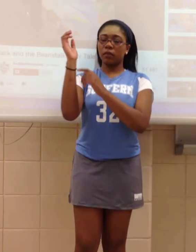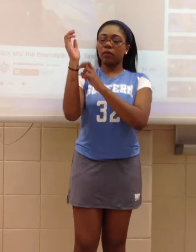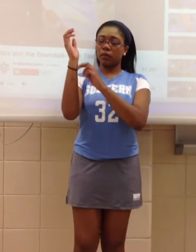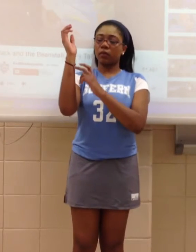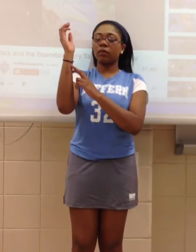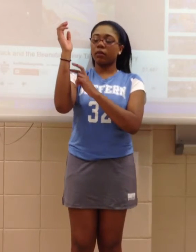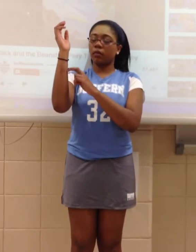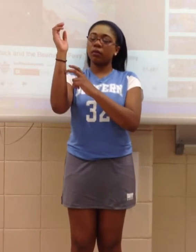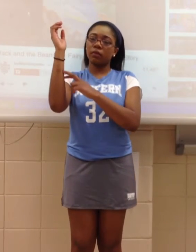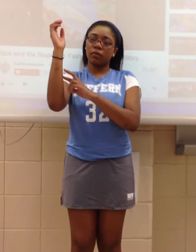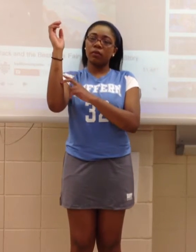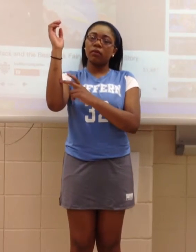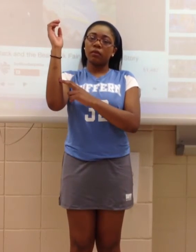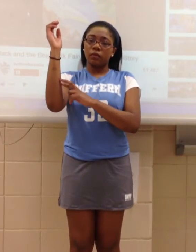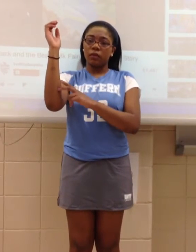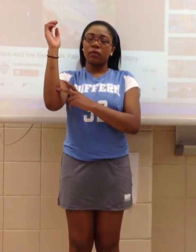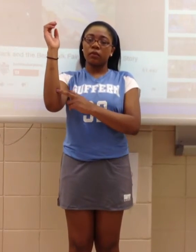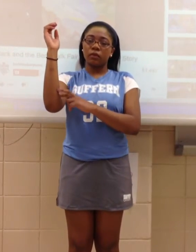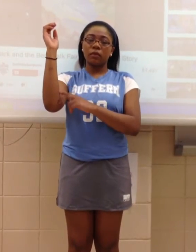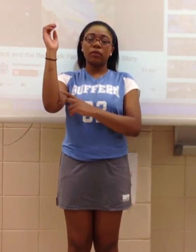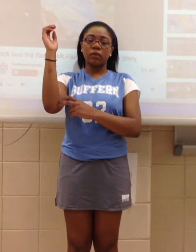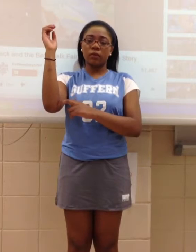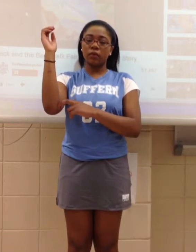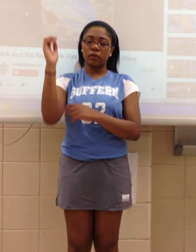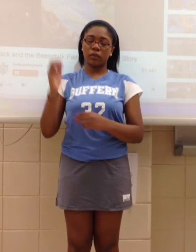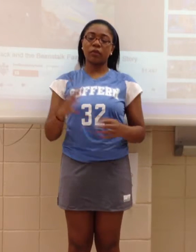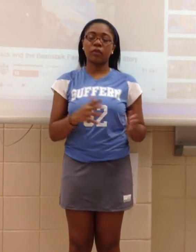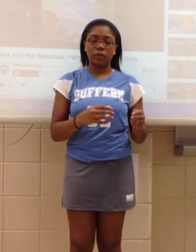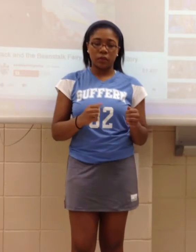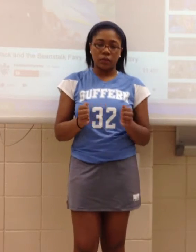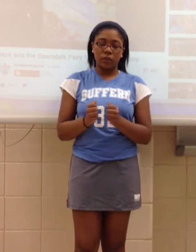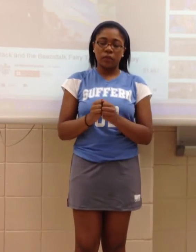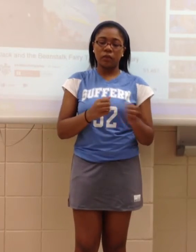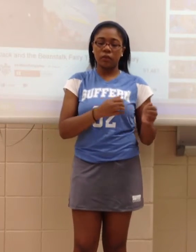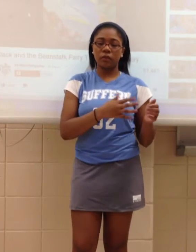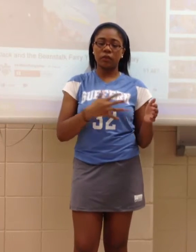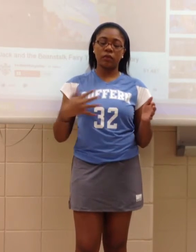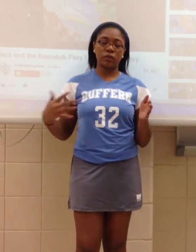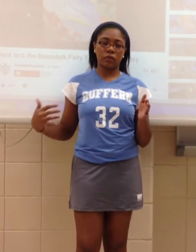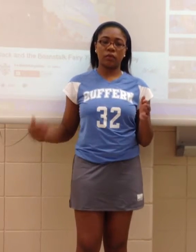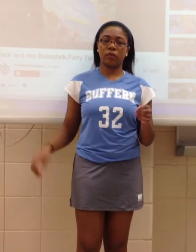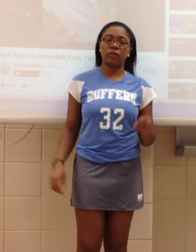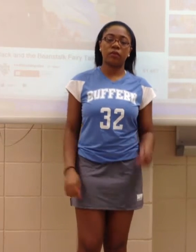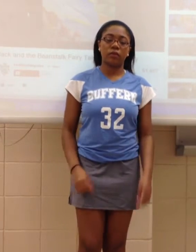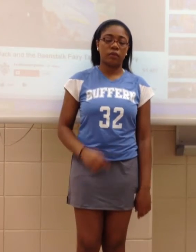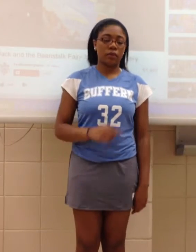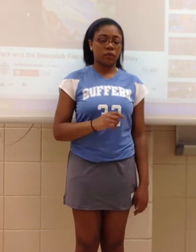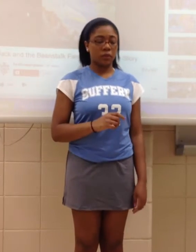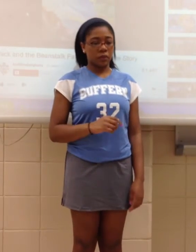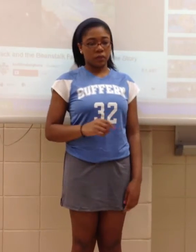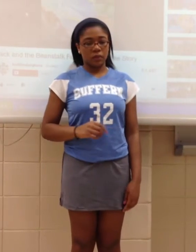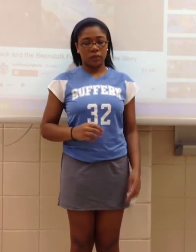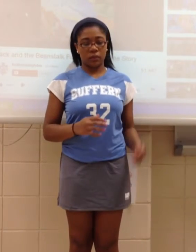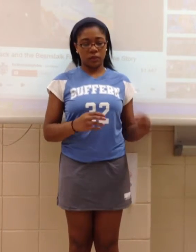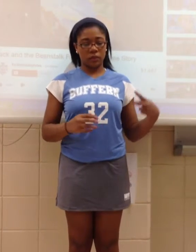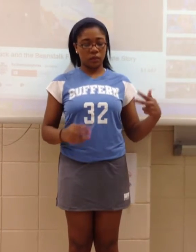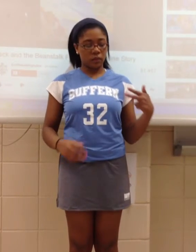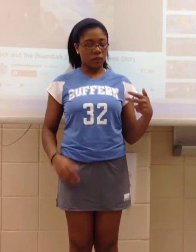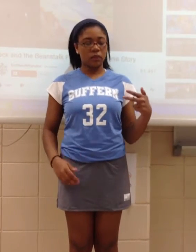climbed all the way down to the ground with the magic harp clutched tightly in his arm. As soon as Jack reached the ground, he grabbed an axe and